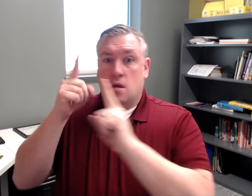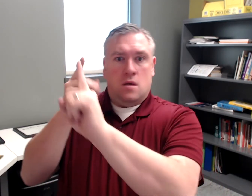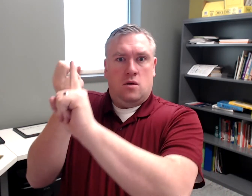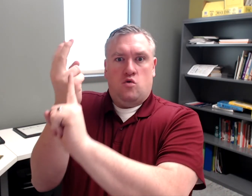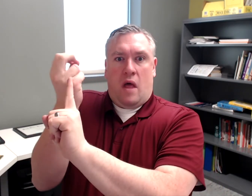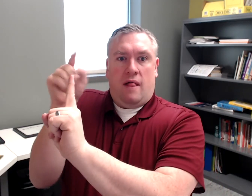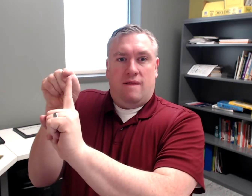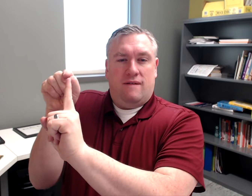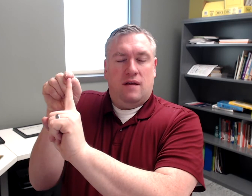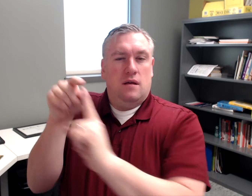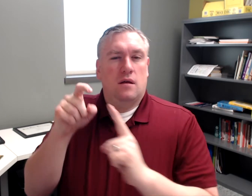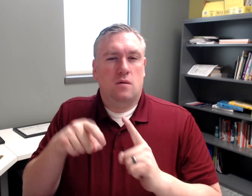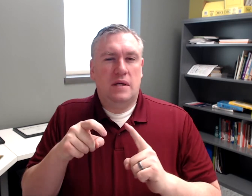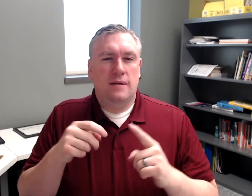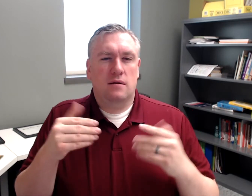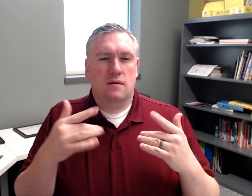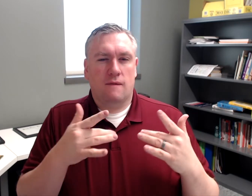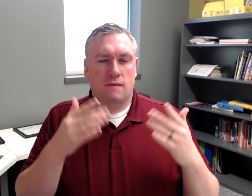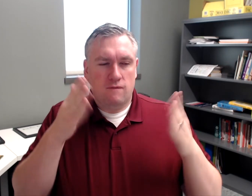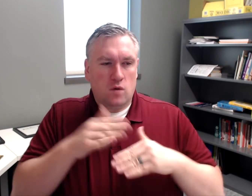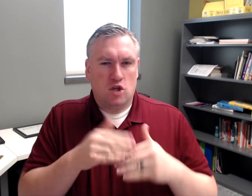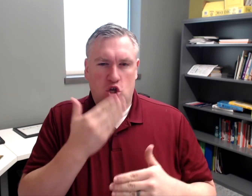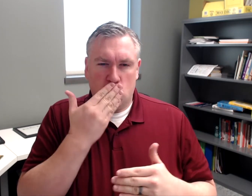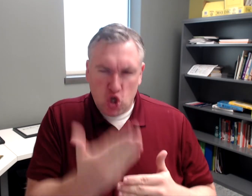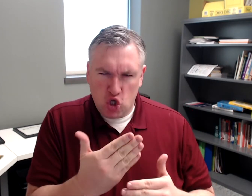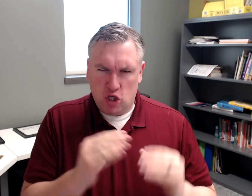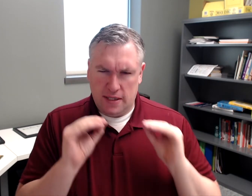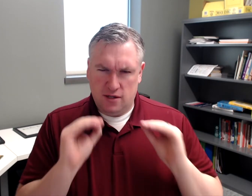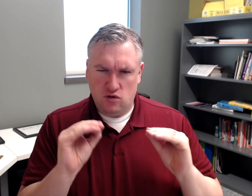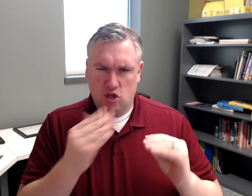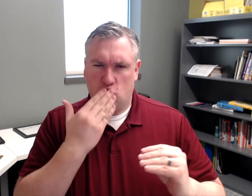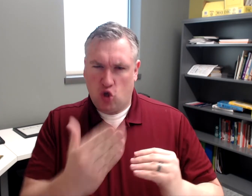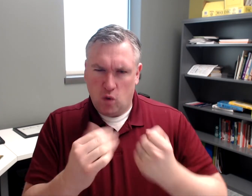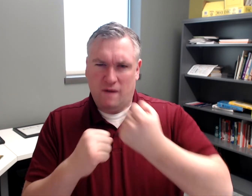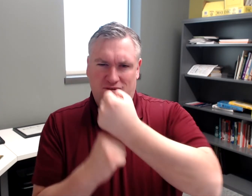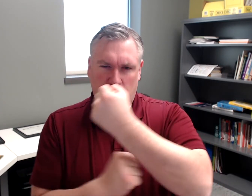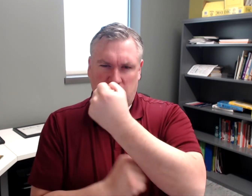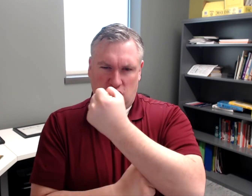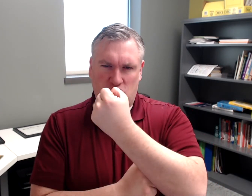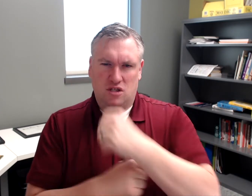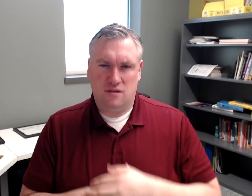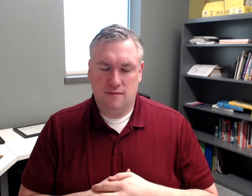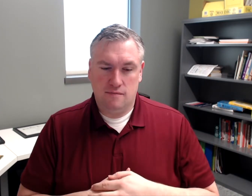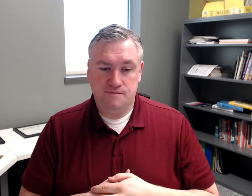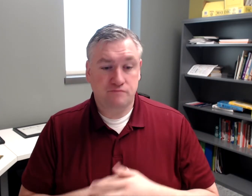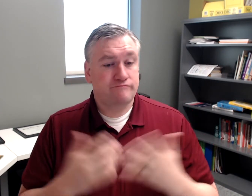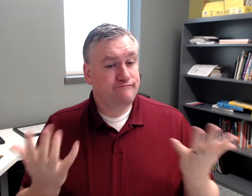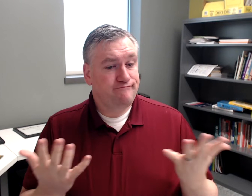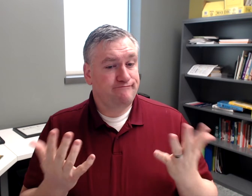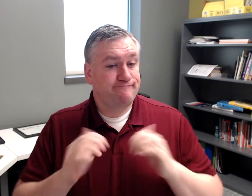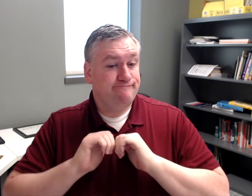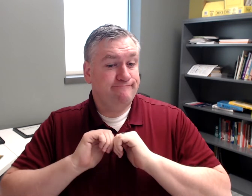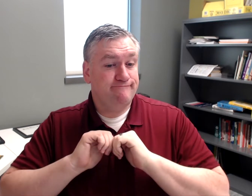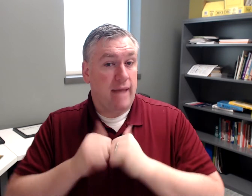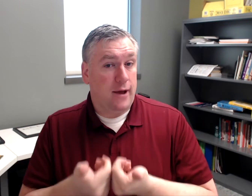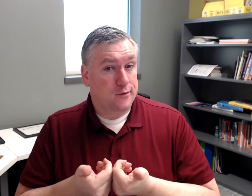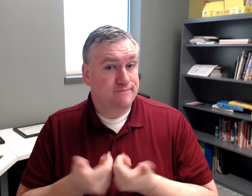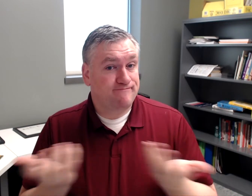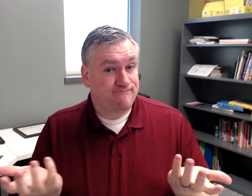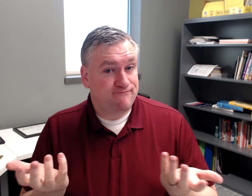So we don't need to be paranoid about that 12th grade. What we need to do is have good instruction, a good solid foundation in